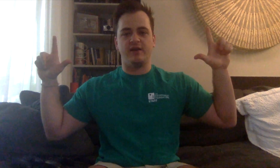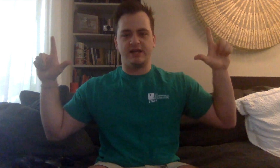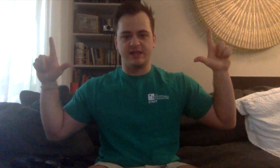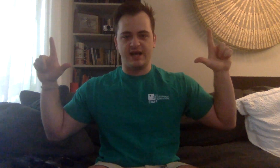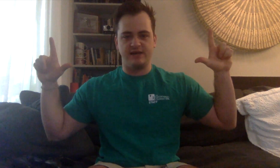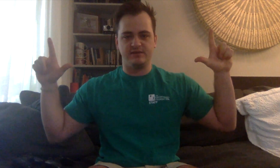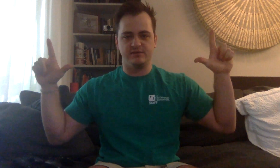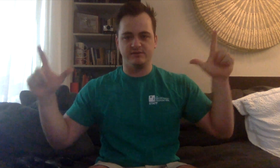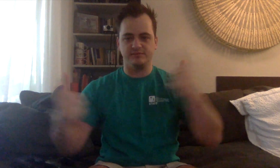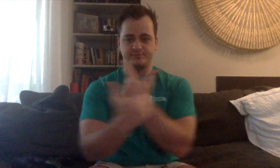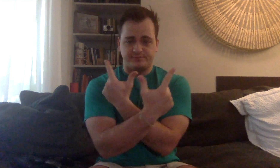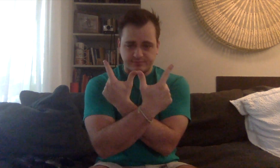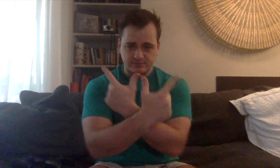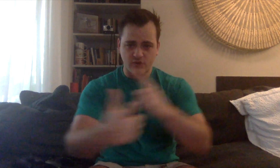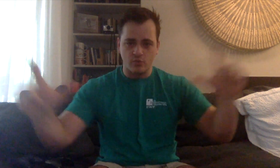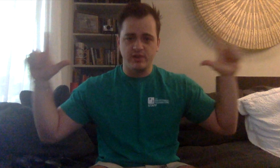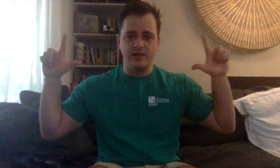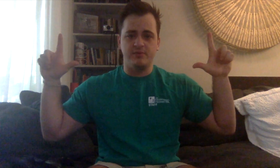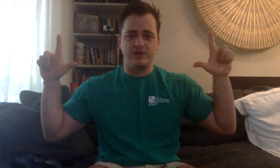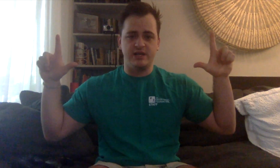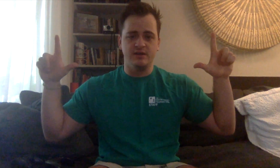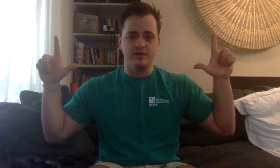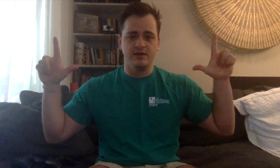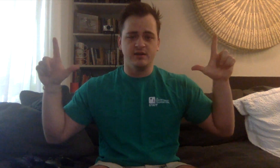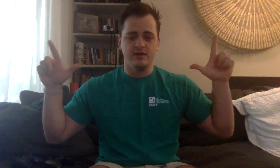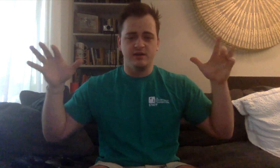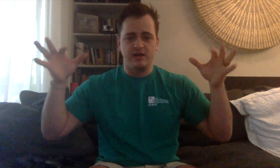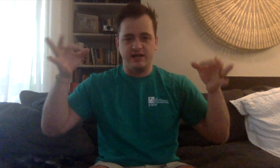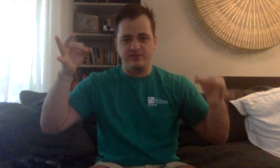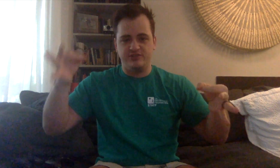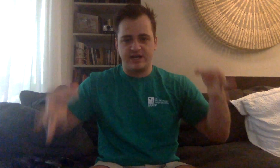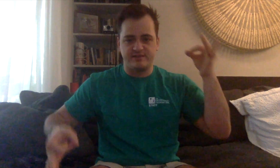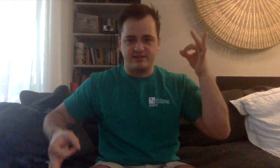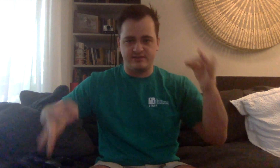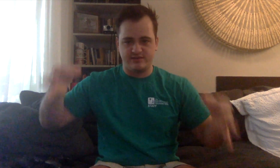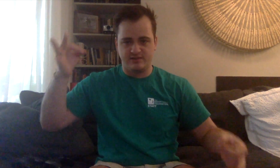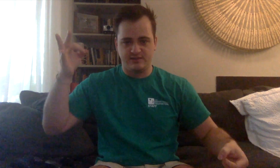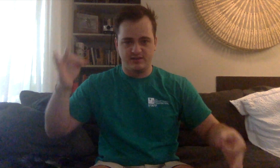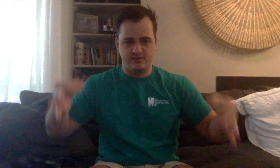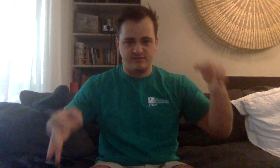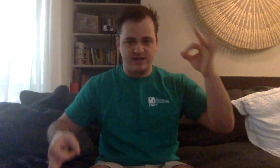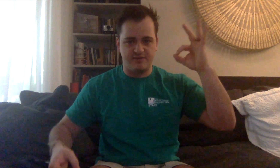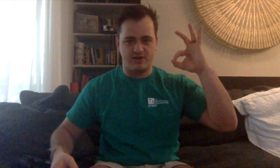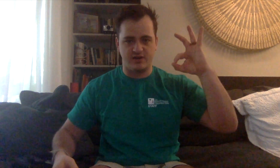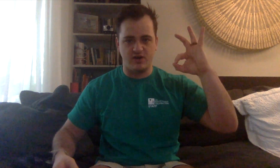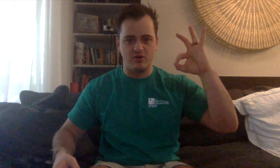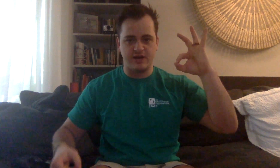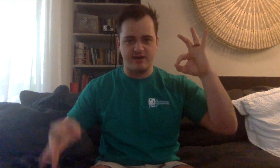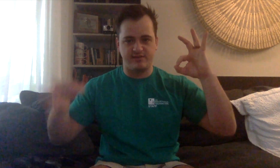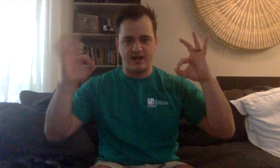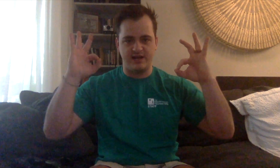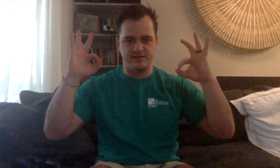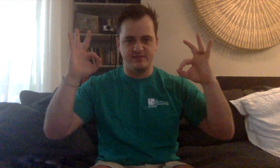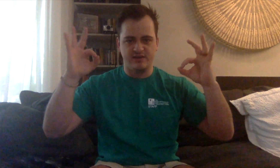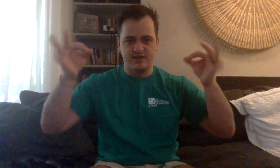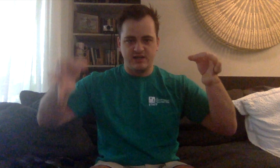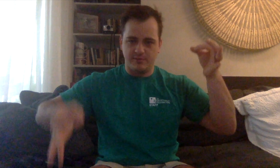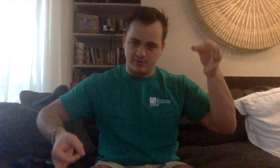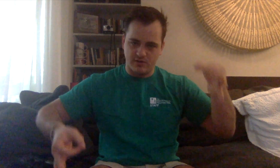like that. With liberty and justice, we have our OK signs, and we're going